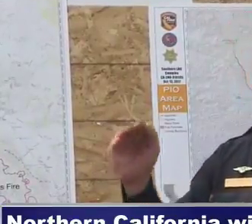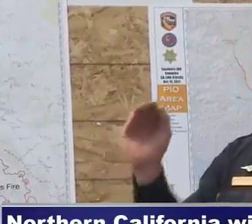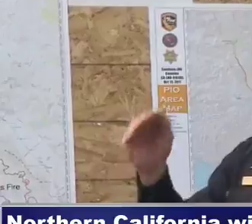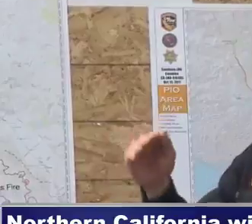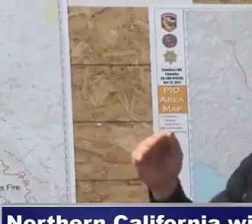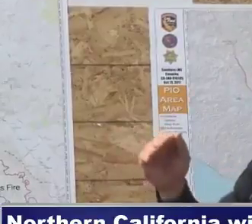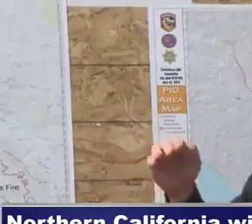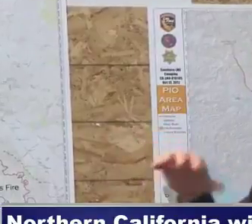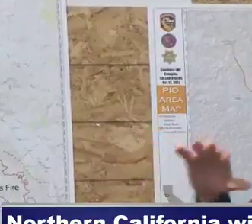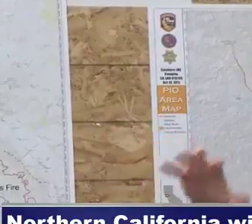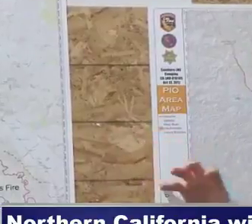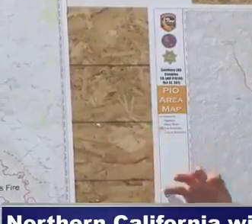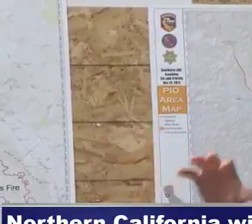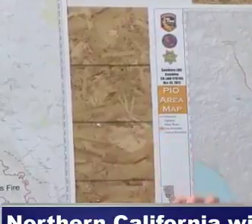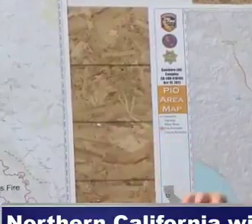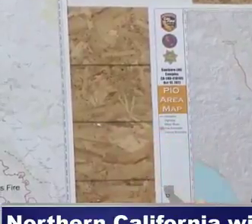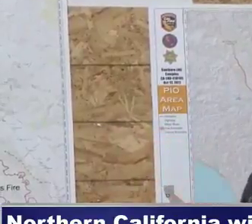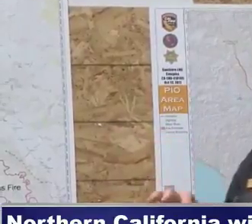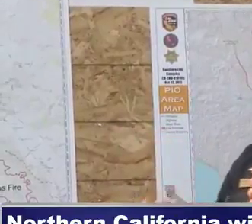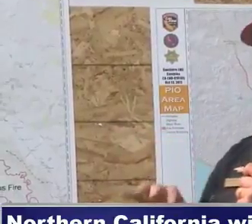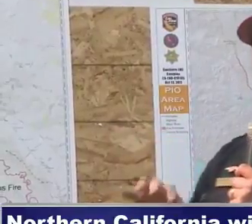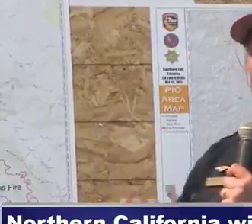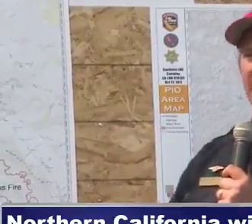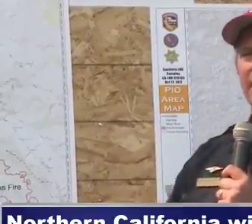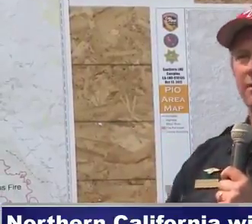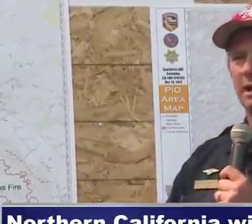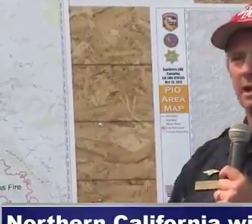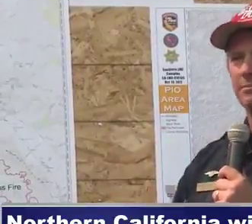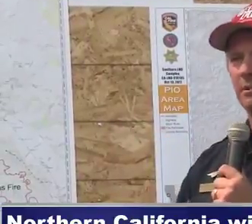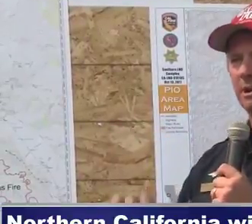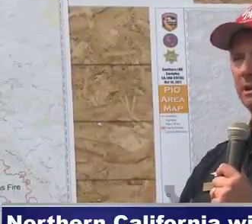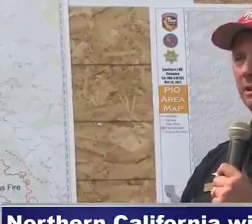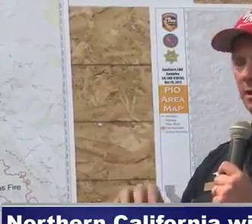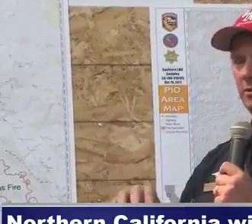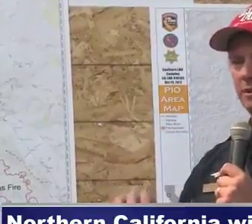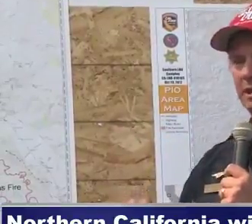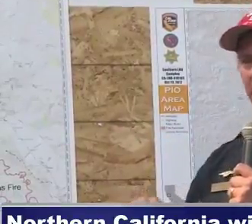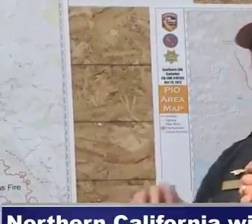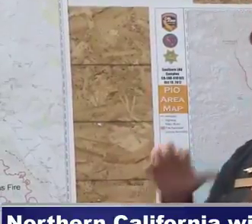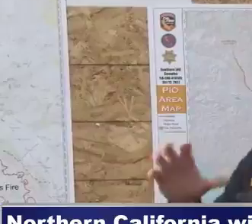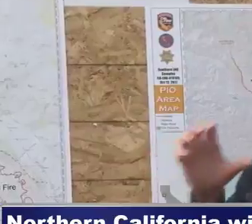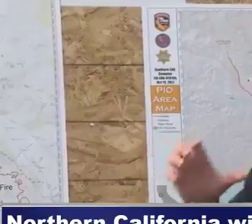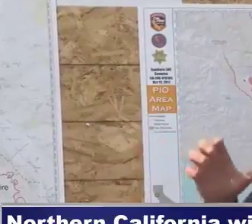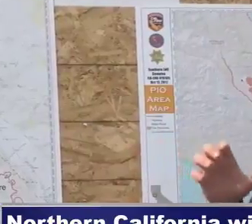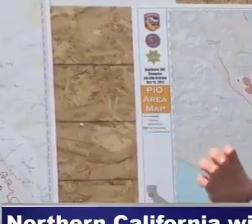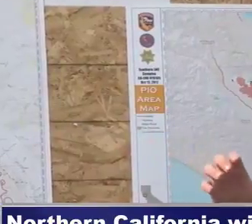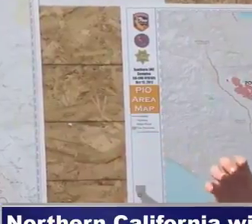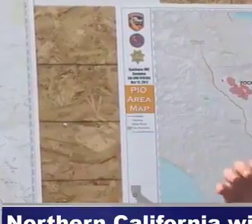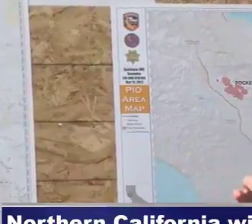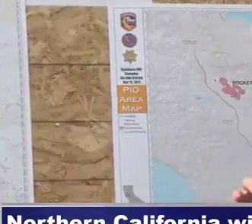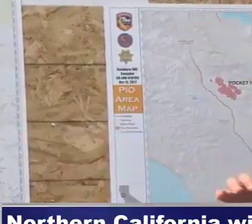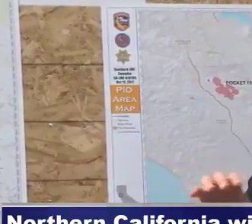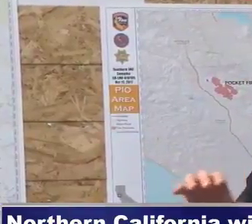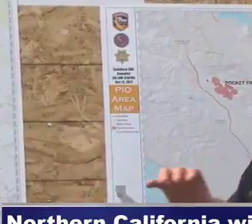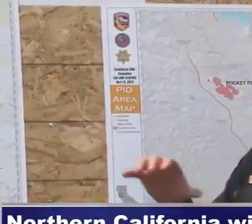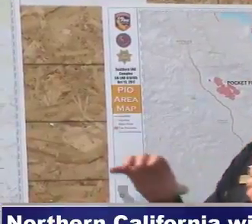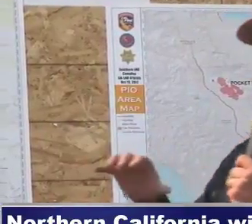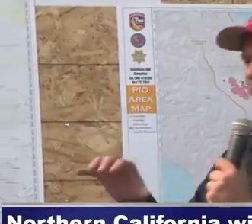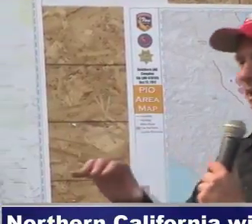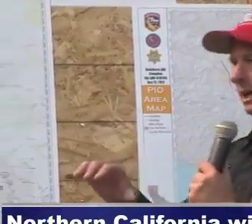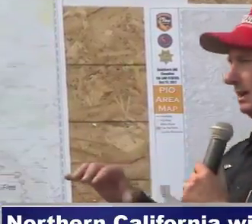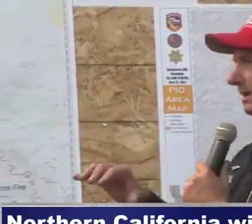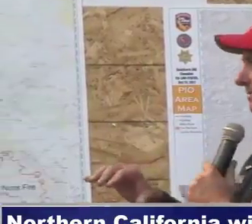cut the top of that piece off. We're making pretty good progress right now, and hopefully we'll have that in place before that wind event